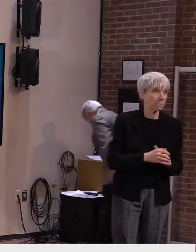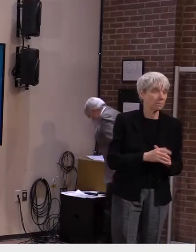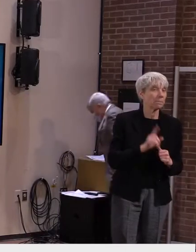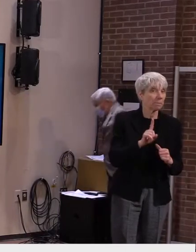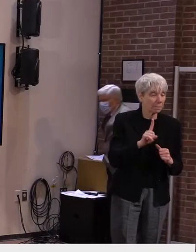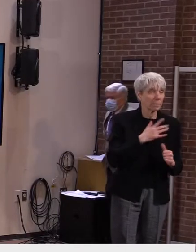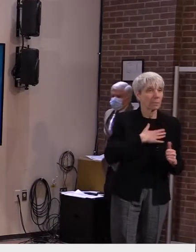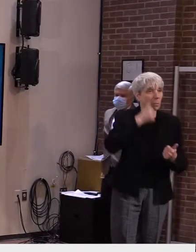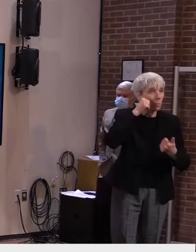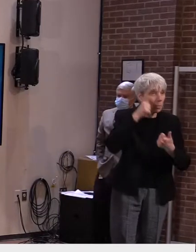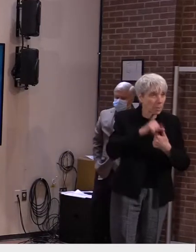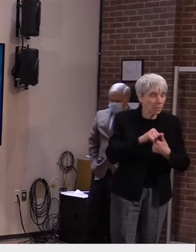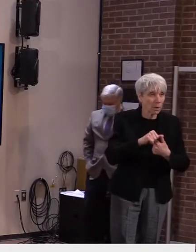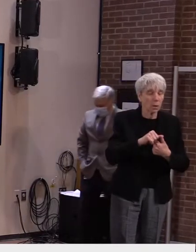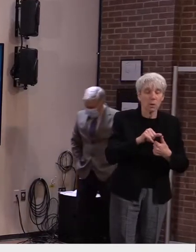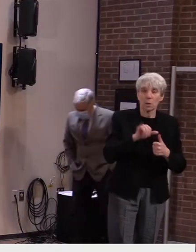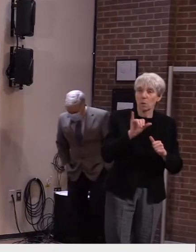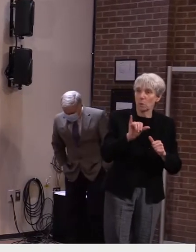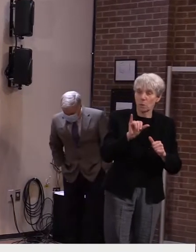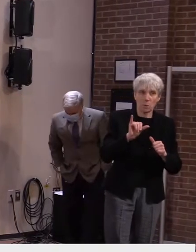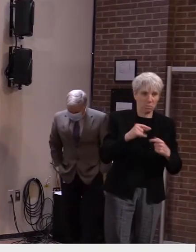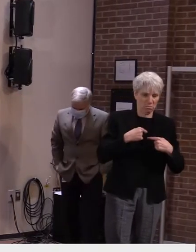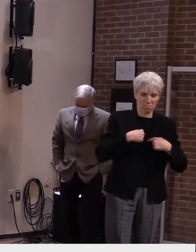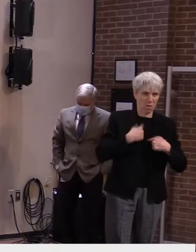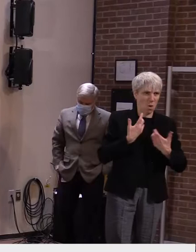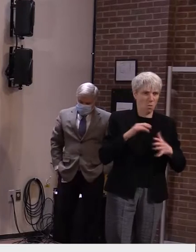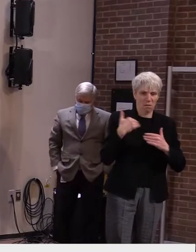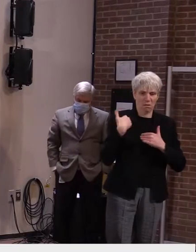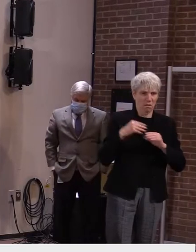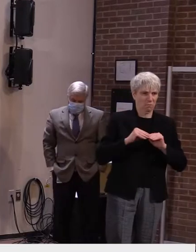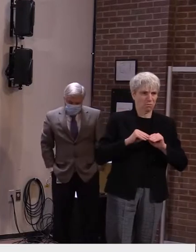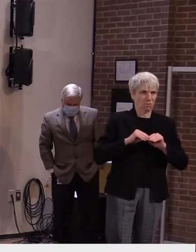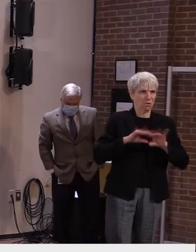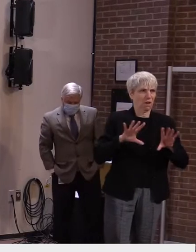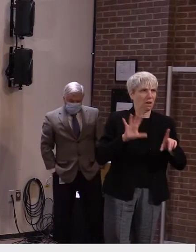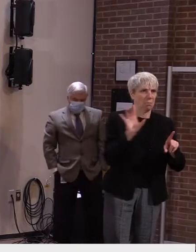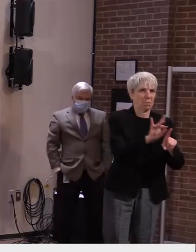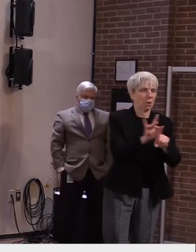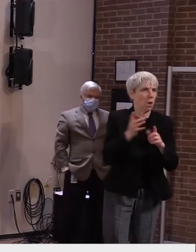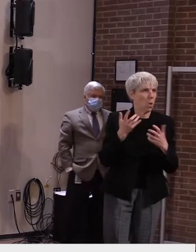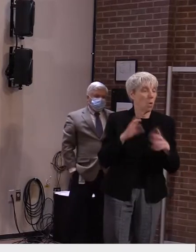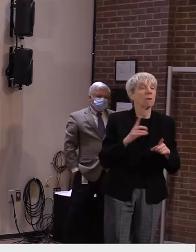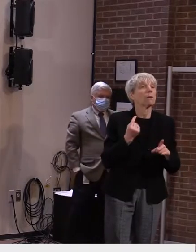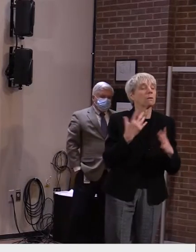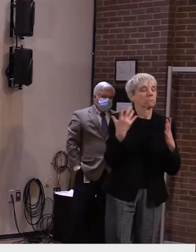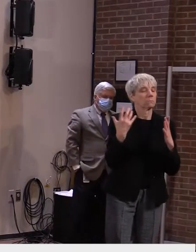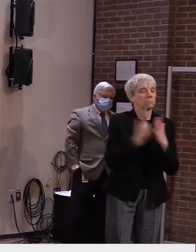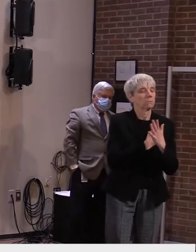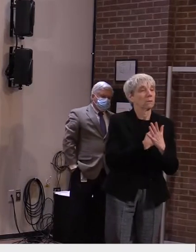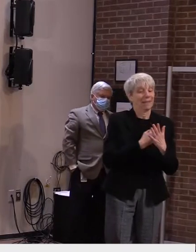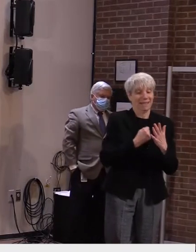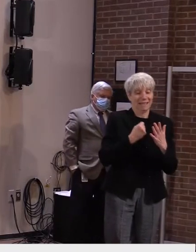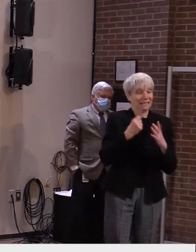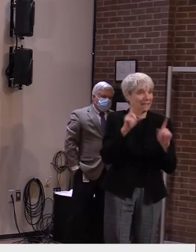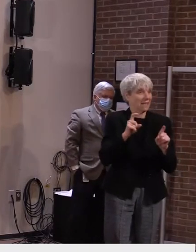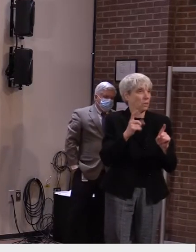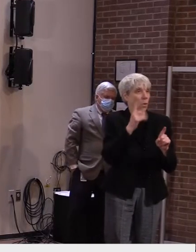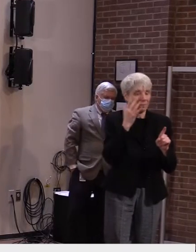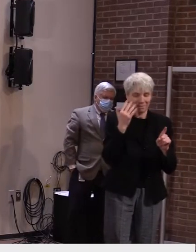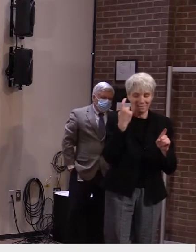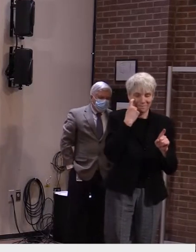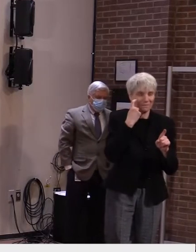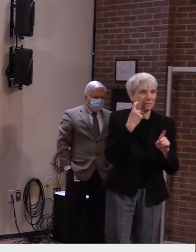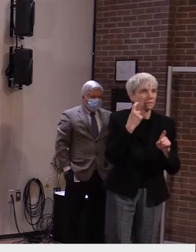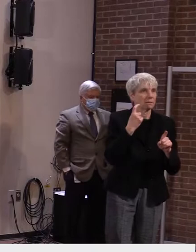you can still lower the risk of any potential spread of COVID-19 by getting tested 5 to 7 days after your